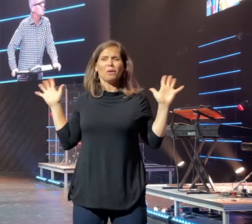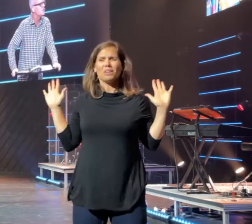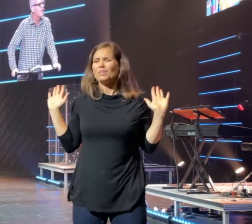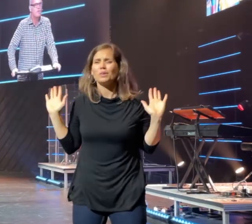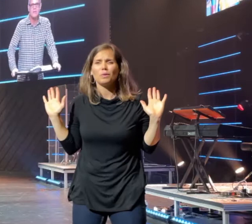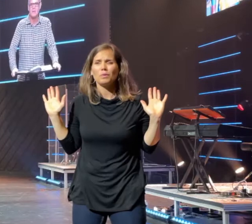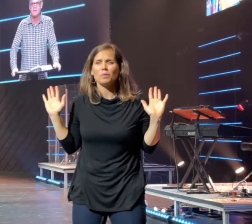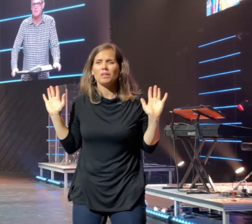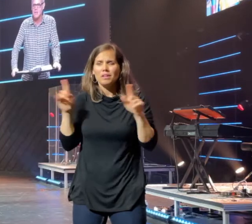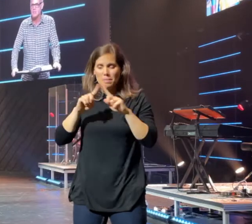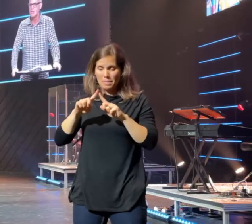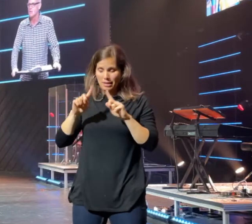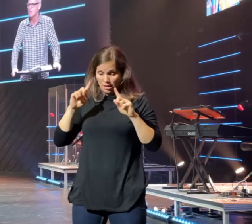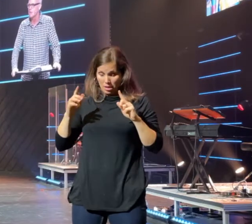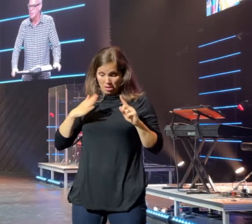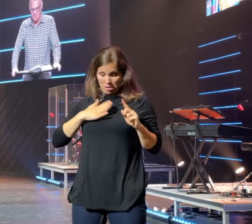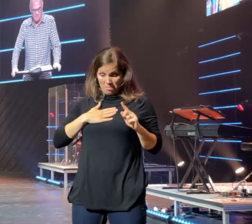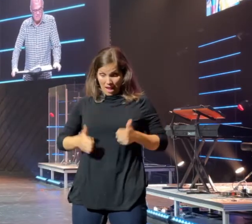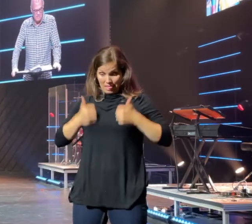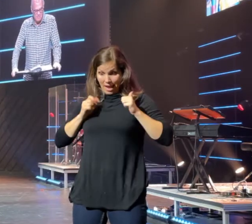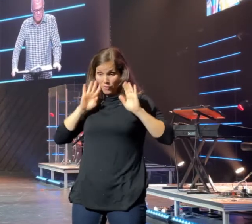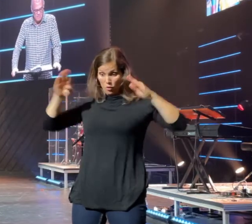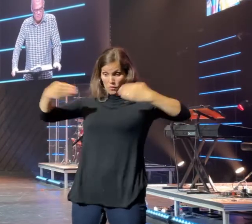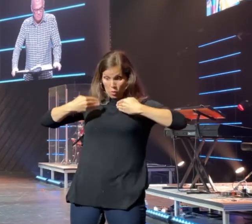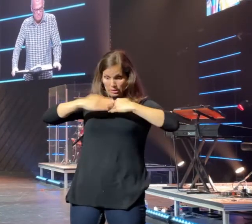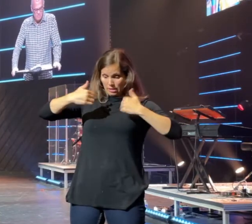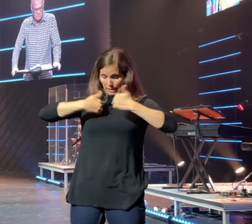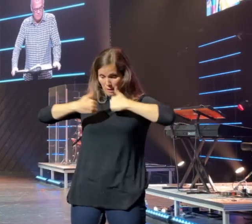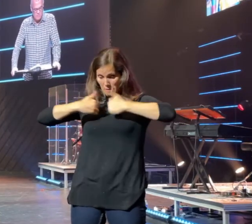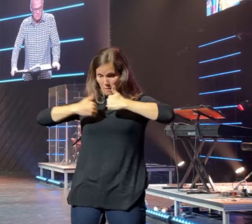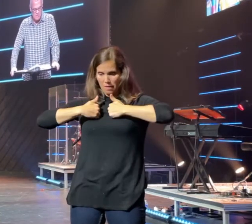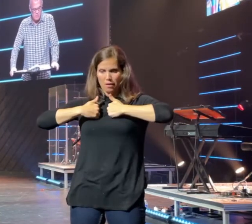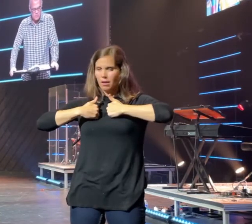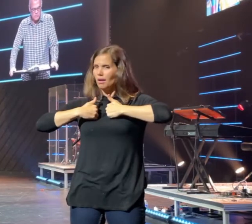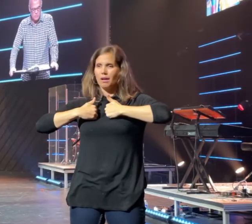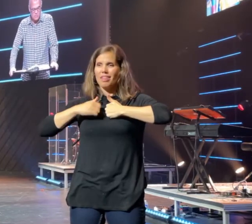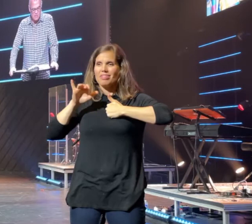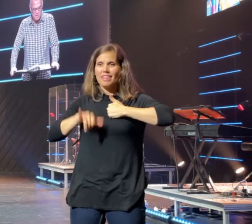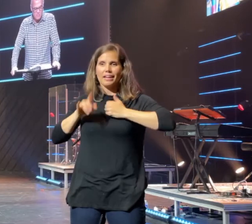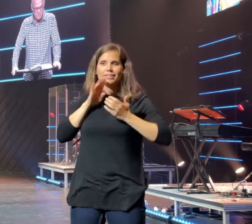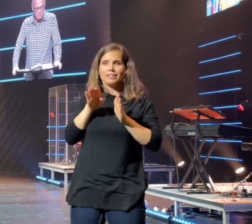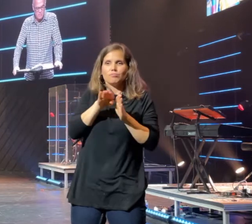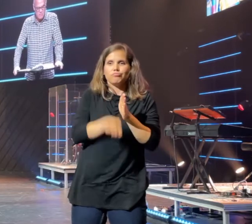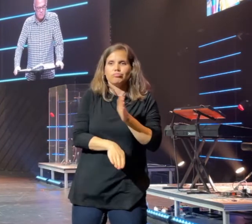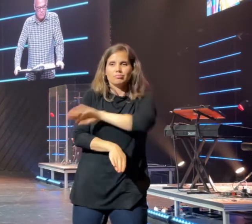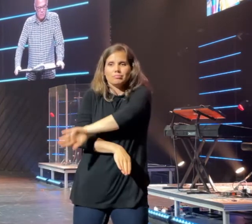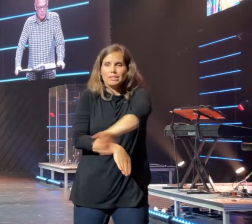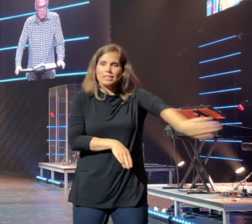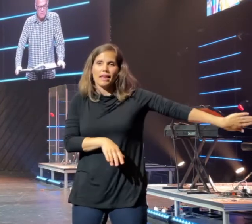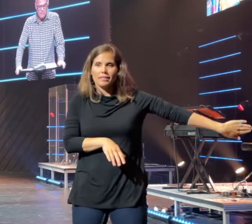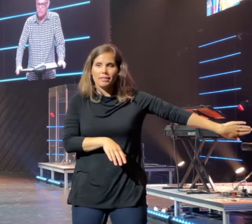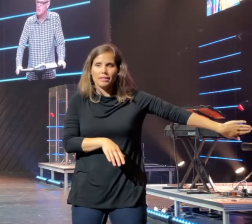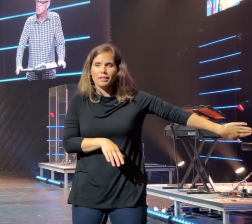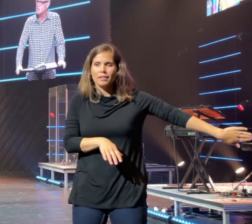of self-centered living. Verse 15, those who should live should no